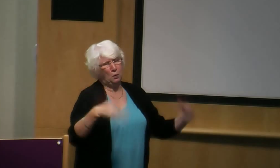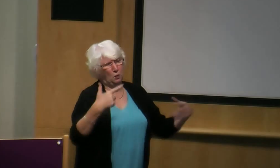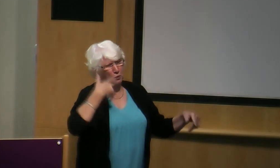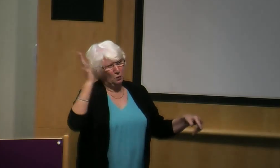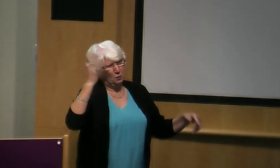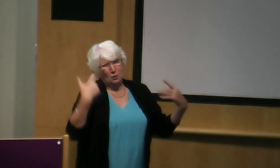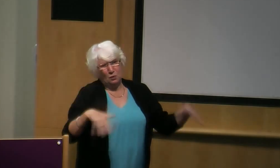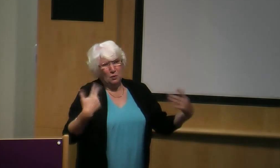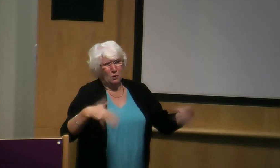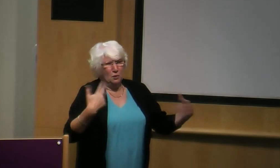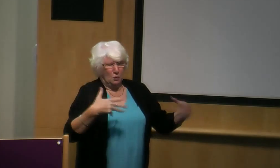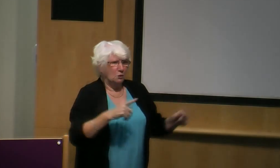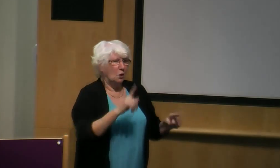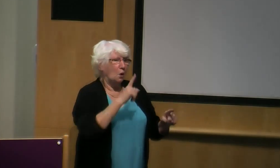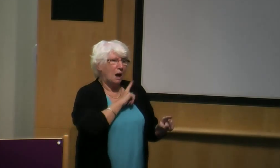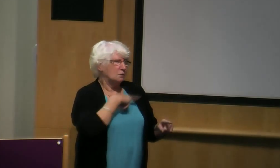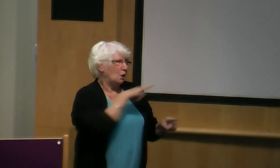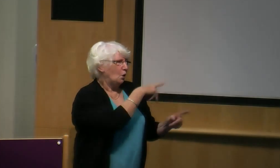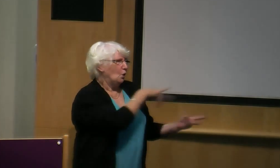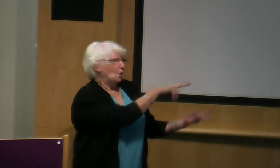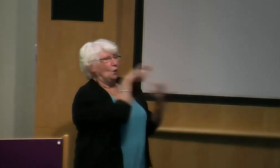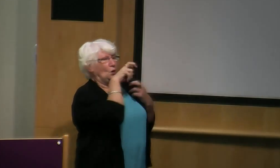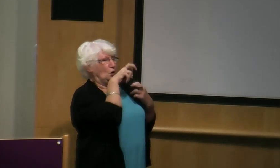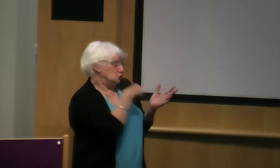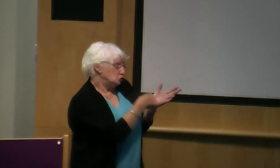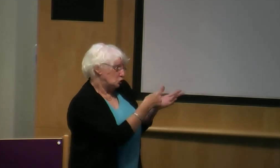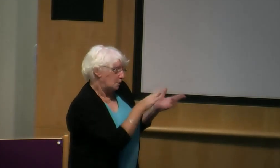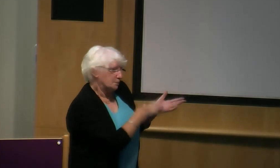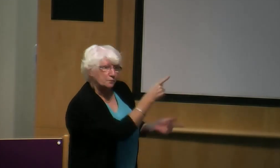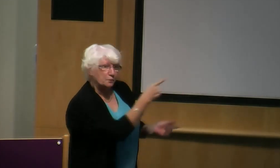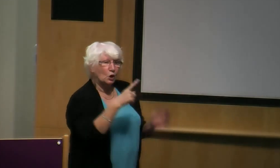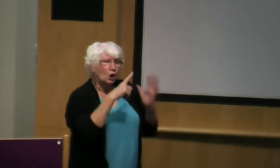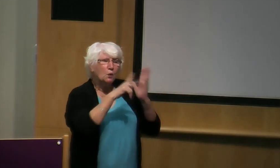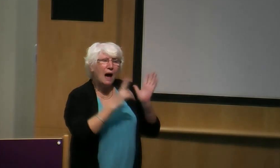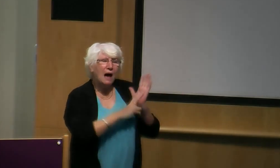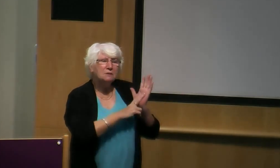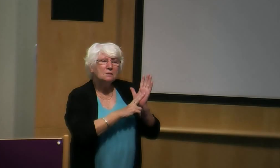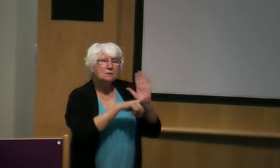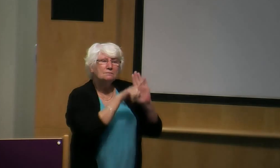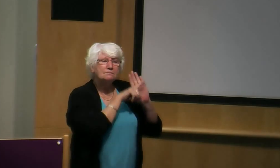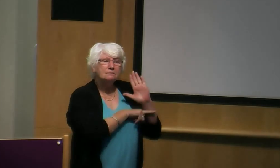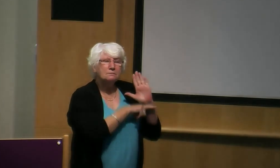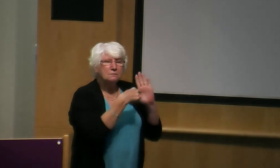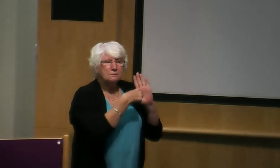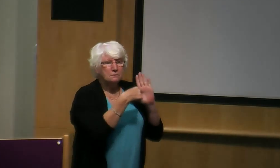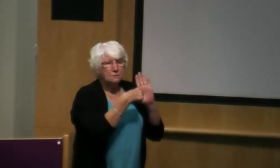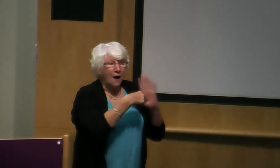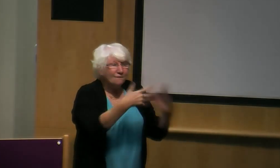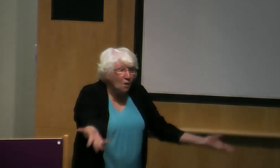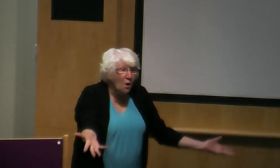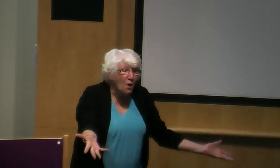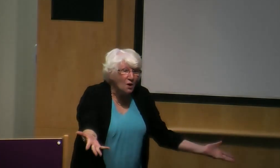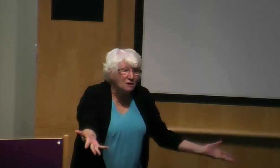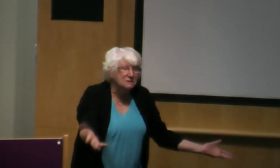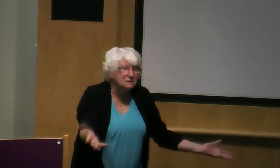Thomas and his presentation, it's very inspiring that when Thomas was guiding us through